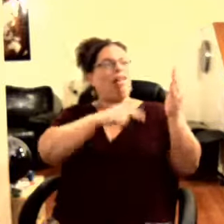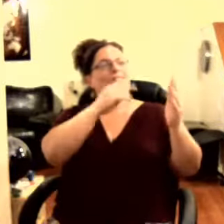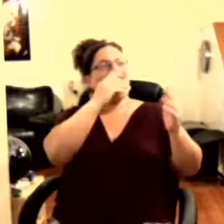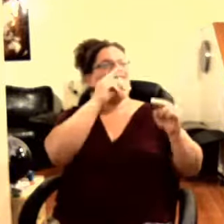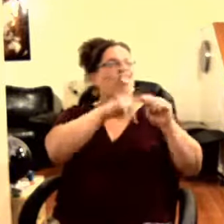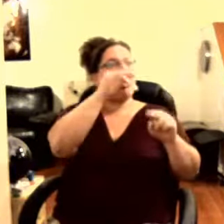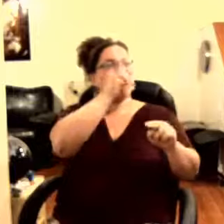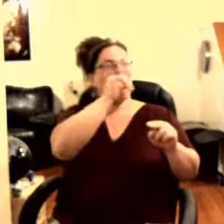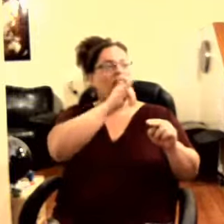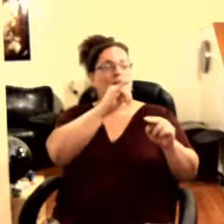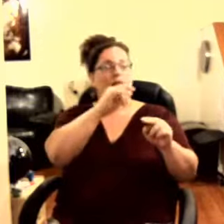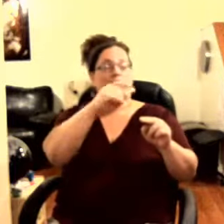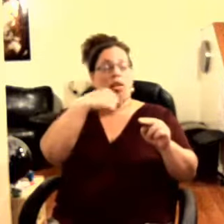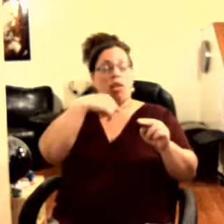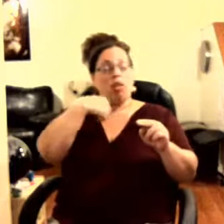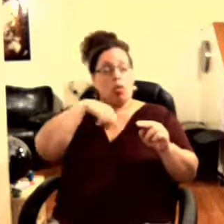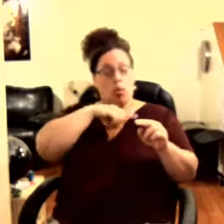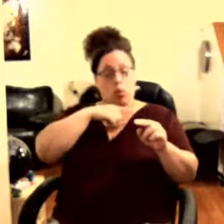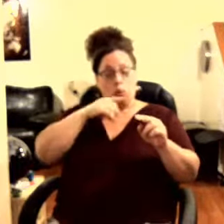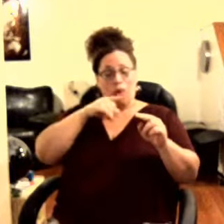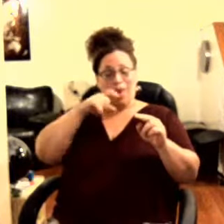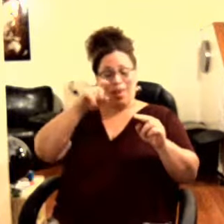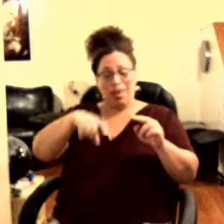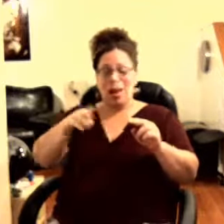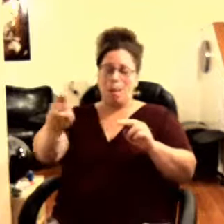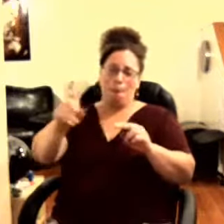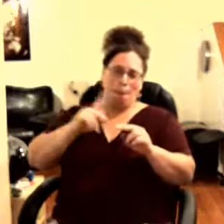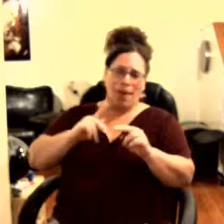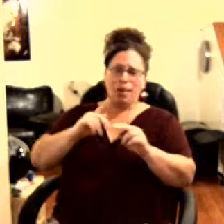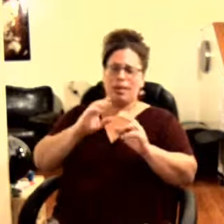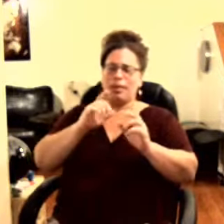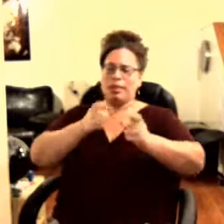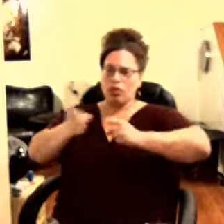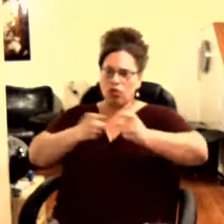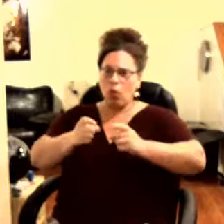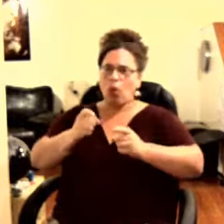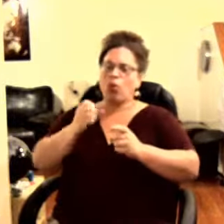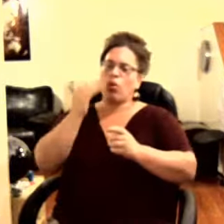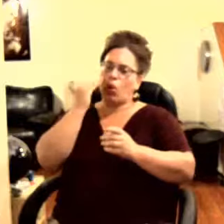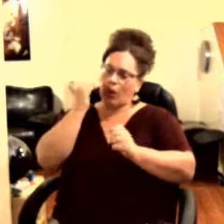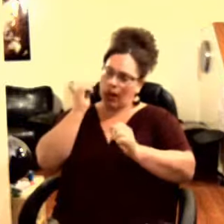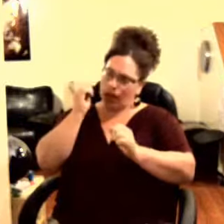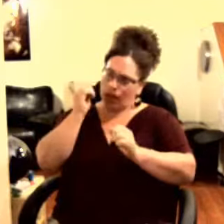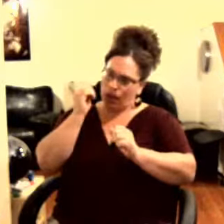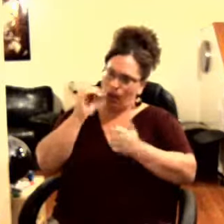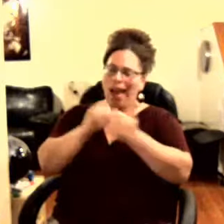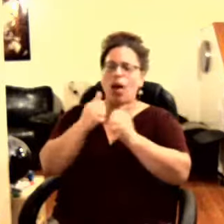some control so that we can decide what gets through and what doesn't. Because I think we really need